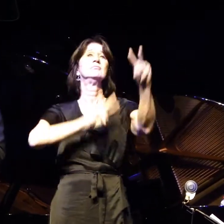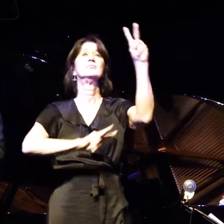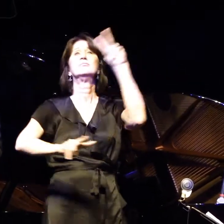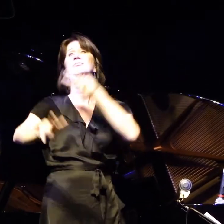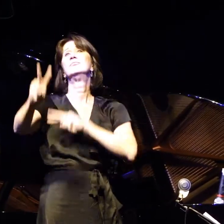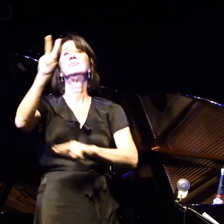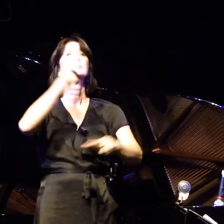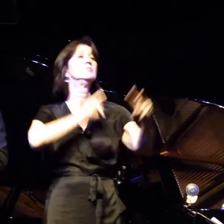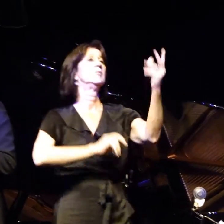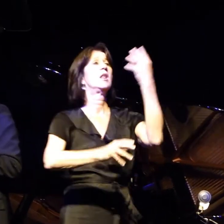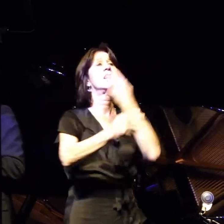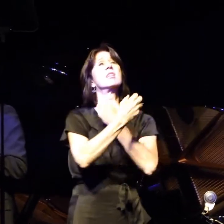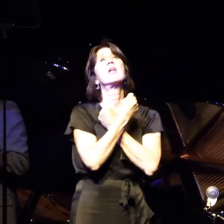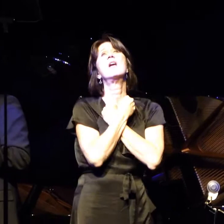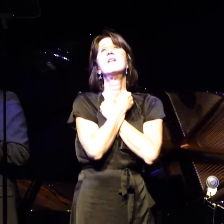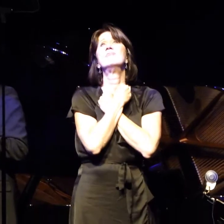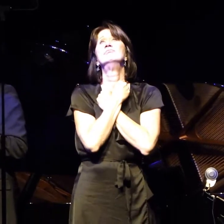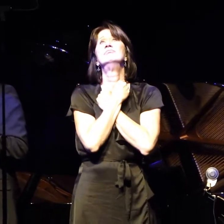I've looked at